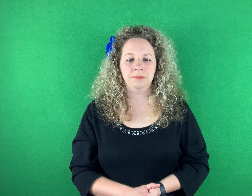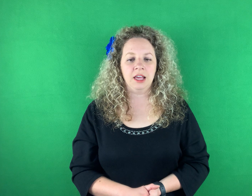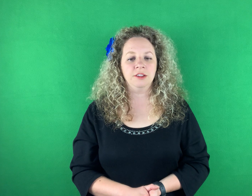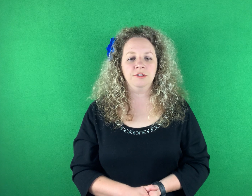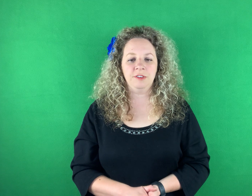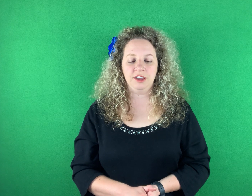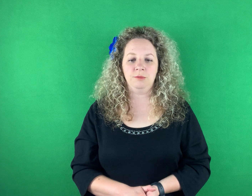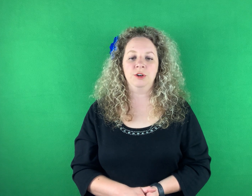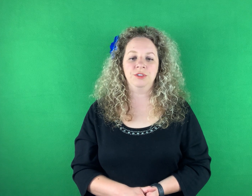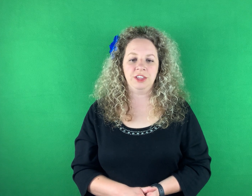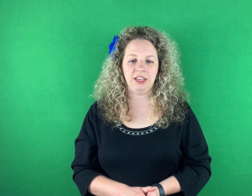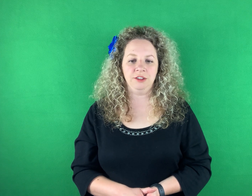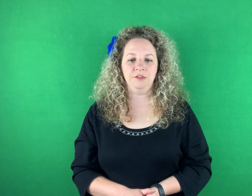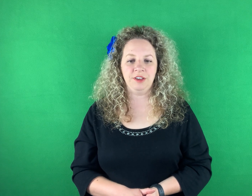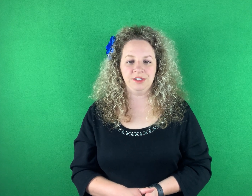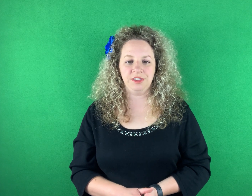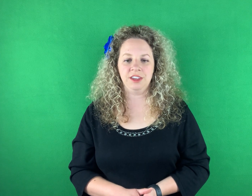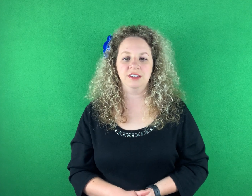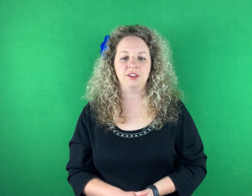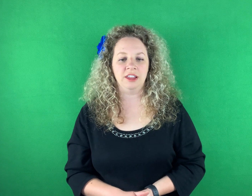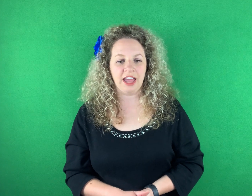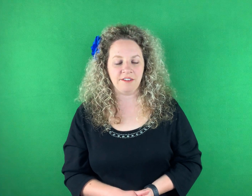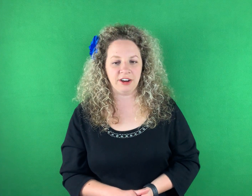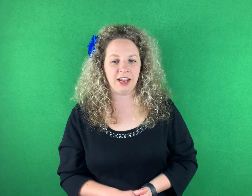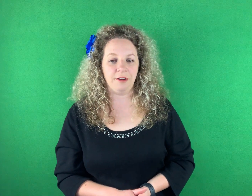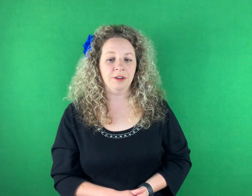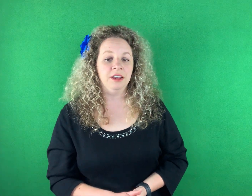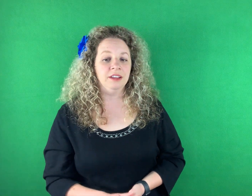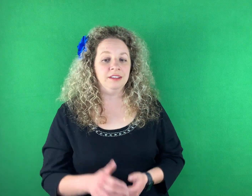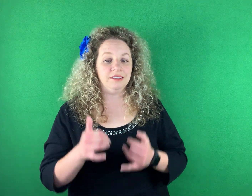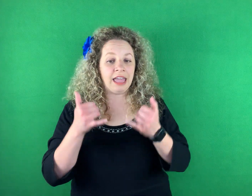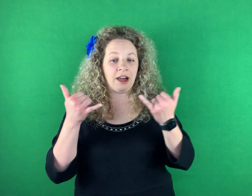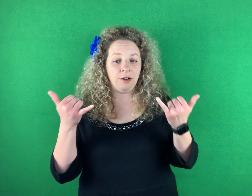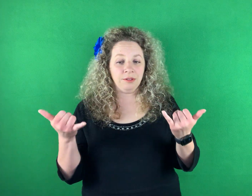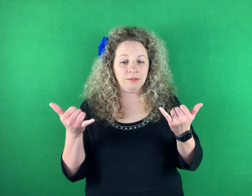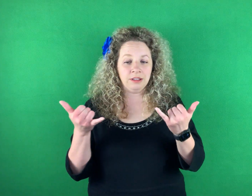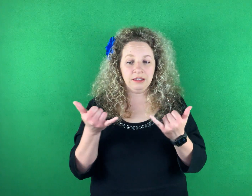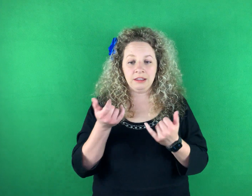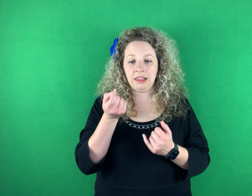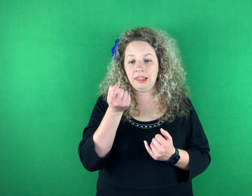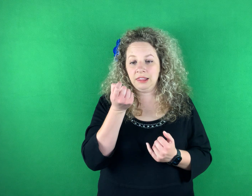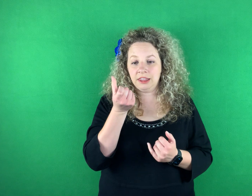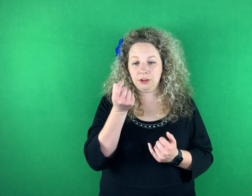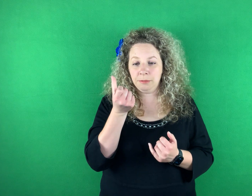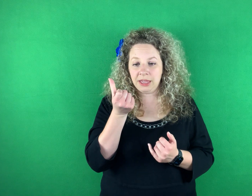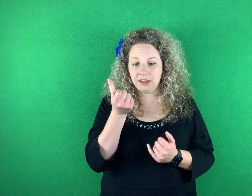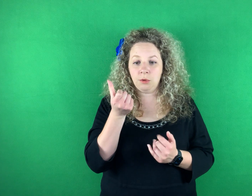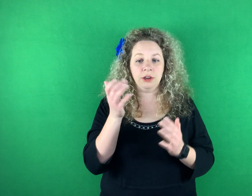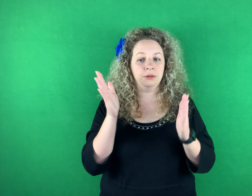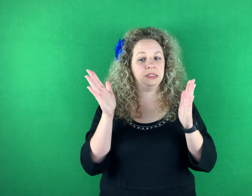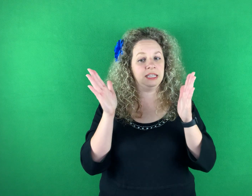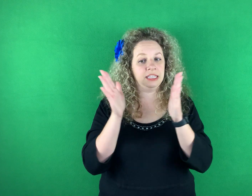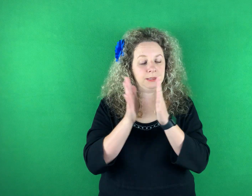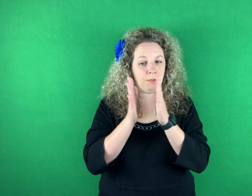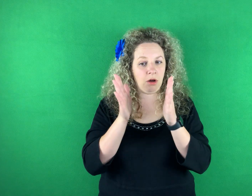A little faith, well, good thing a little faith is all I have right now. Now, a little bit, or you could say